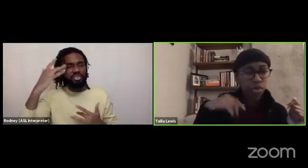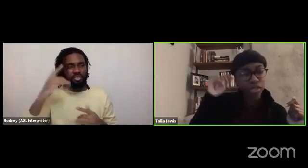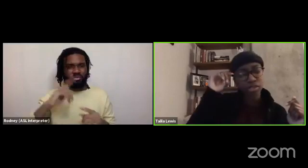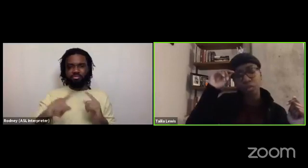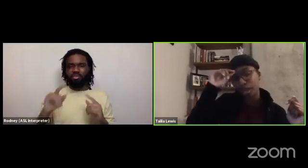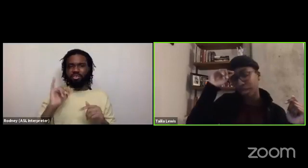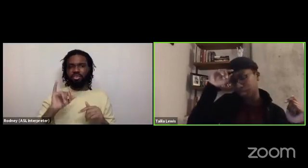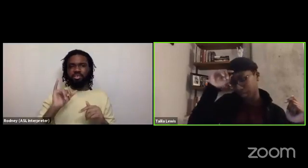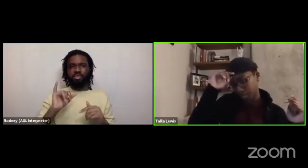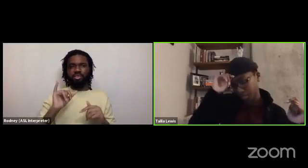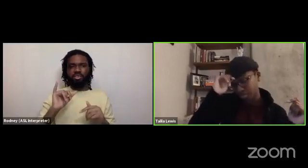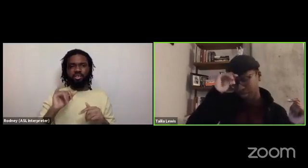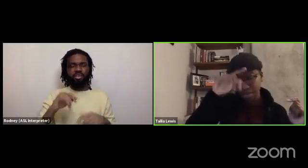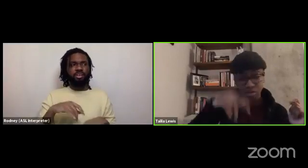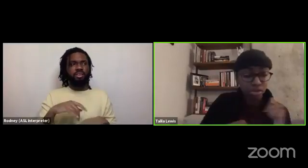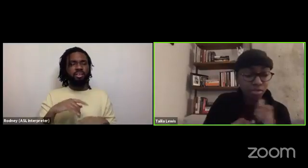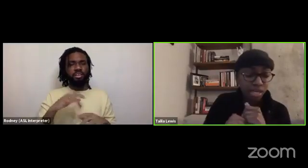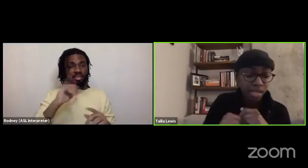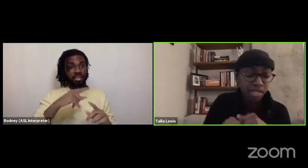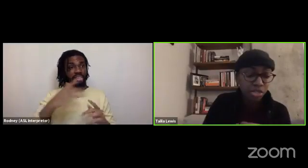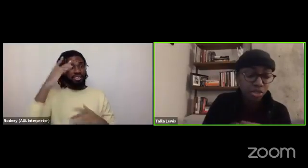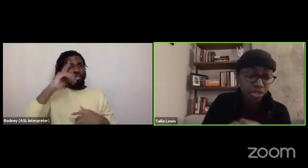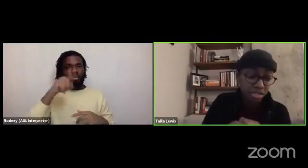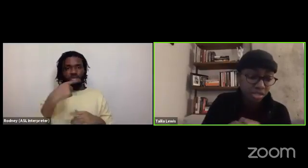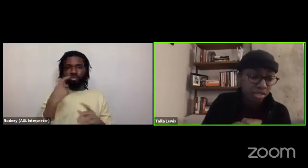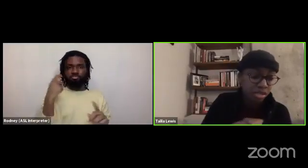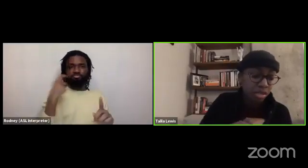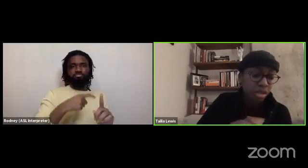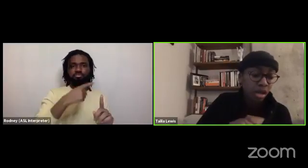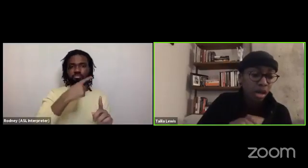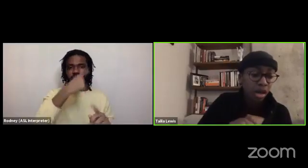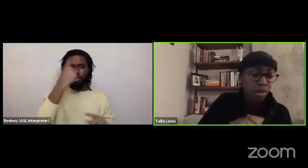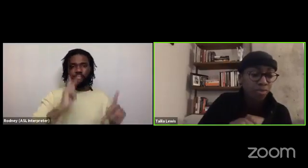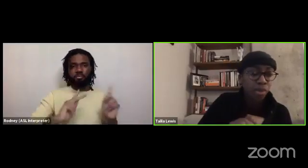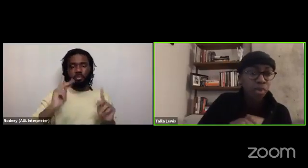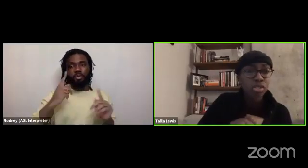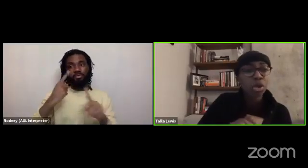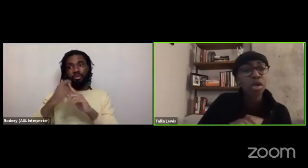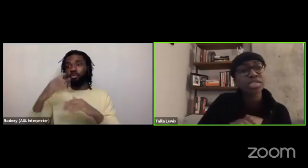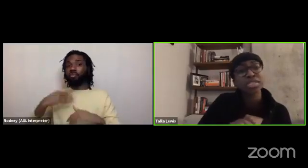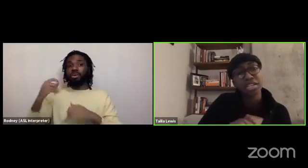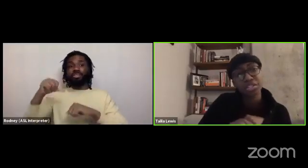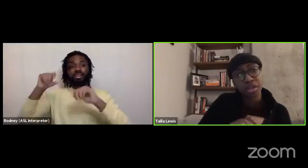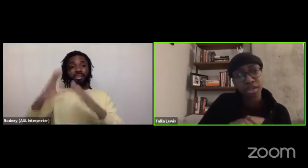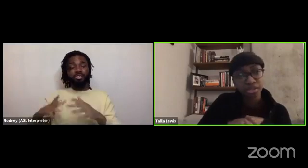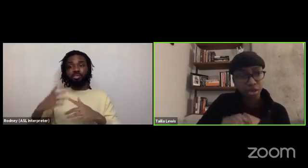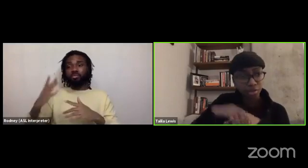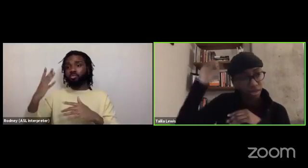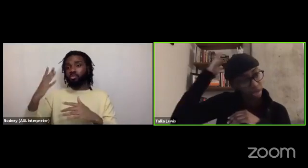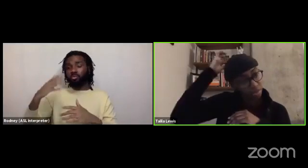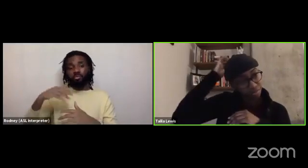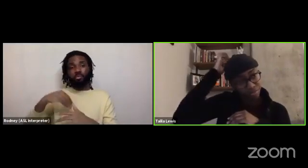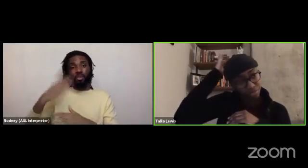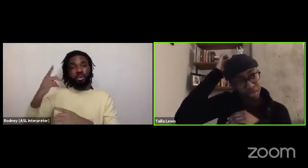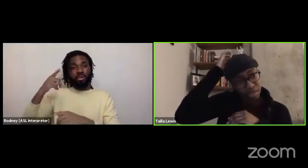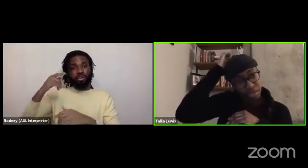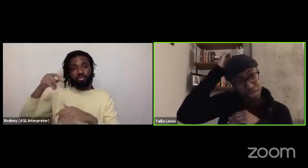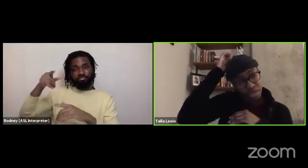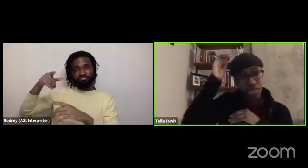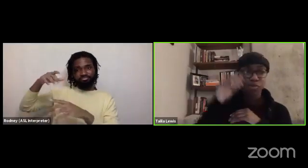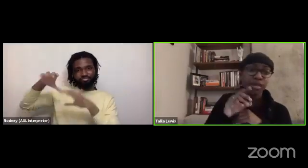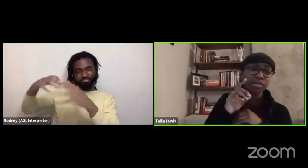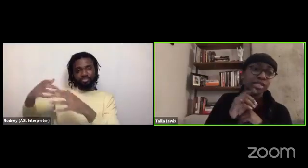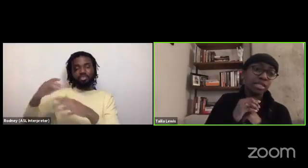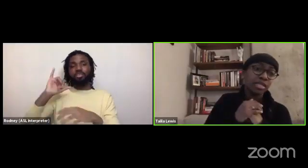get, according to white scientists, mainstream scientists, eugenicists, was called dysphagia aethiopica.